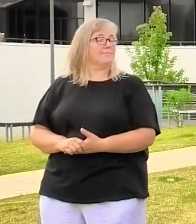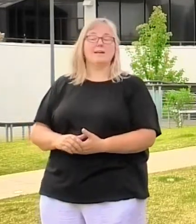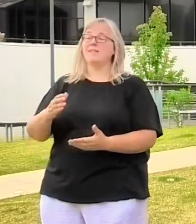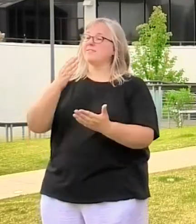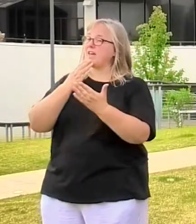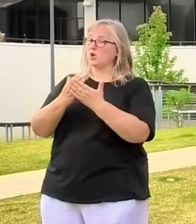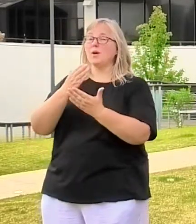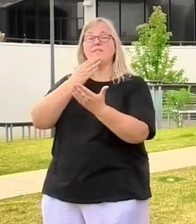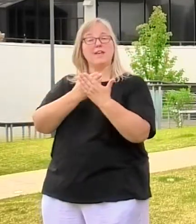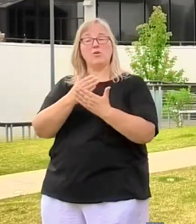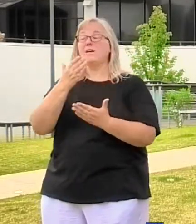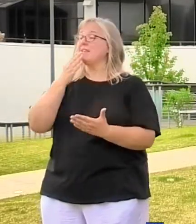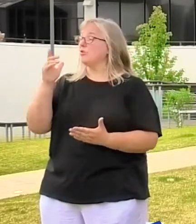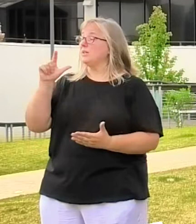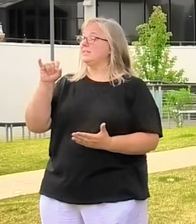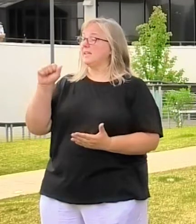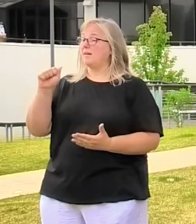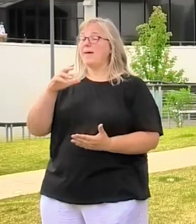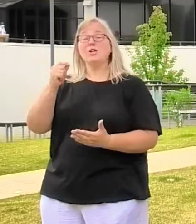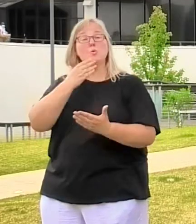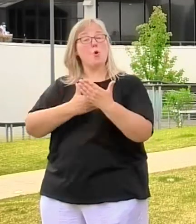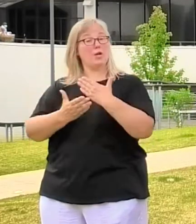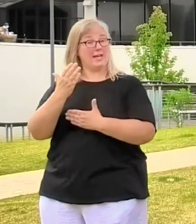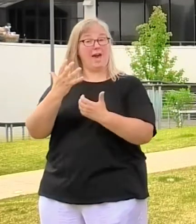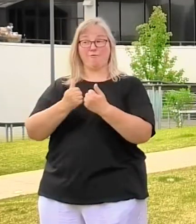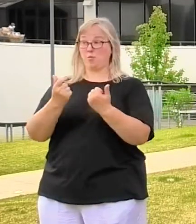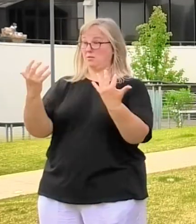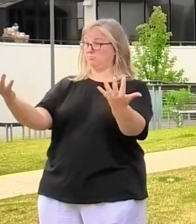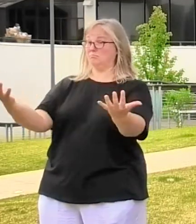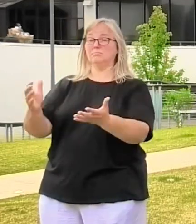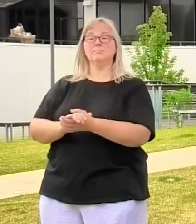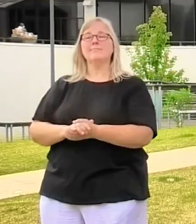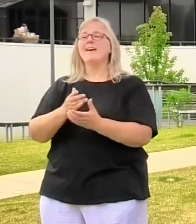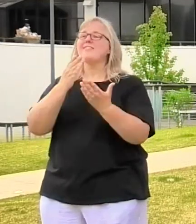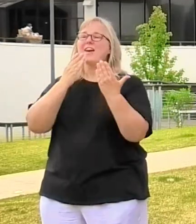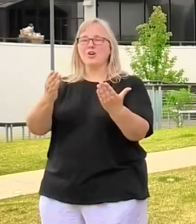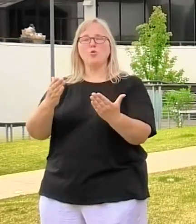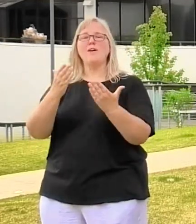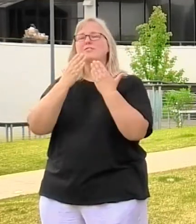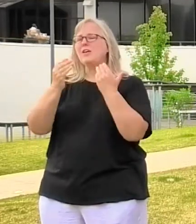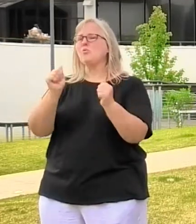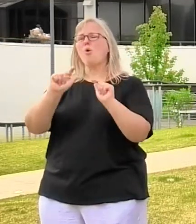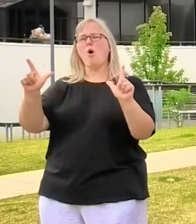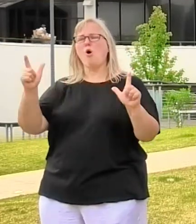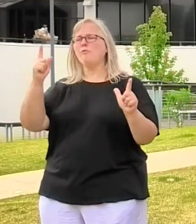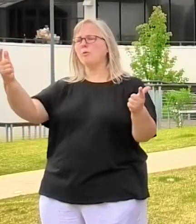Thank you, Lisa, and good morning to everyone, and thank you all for